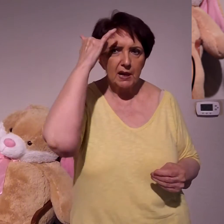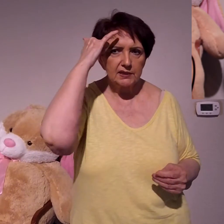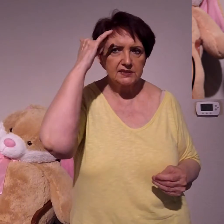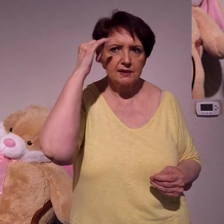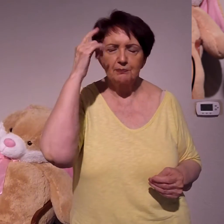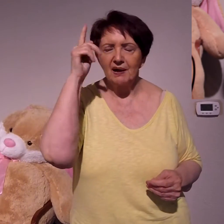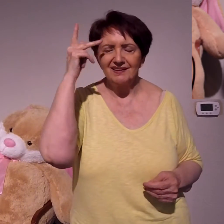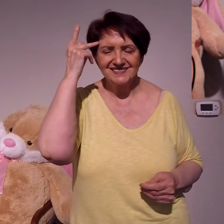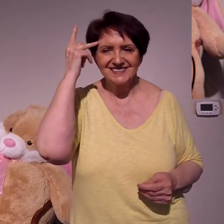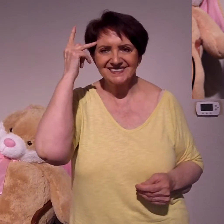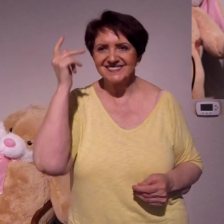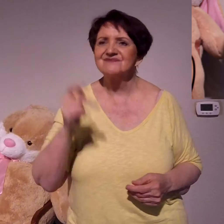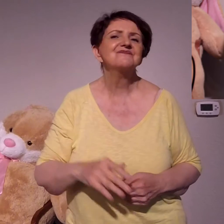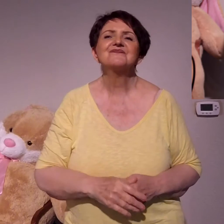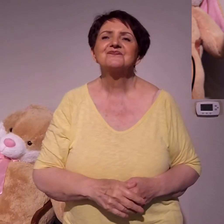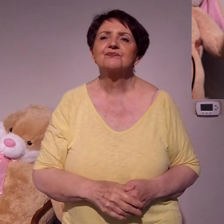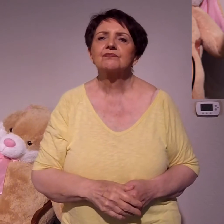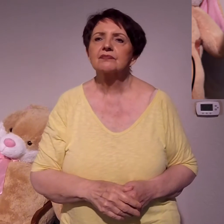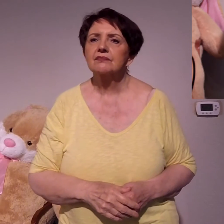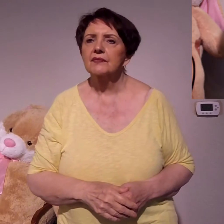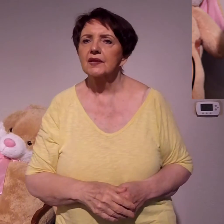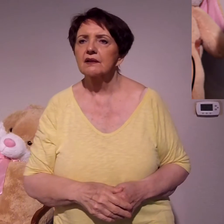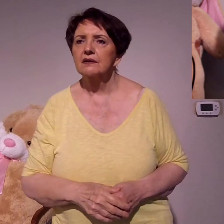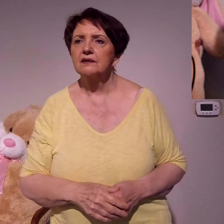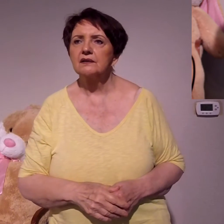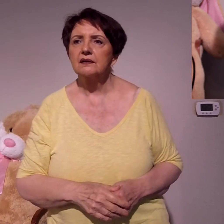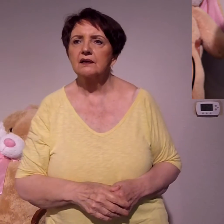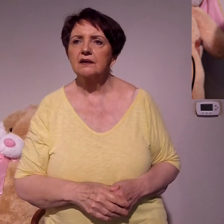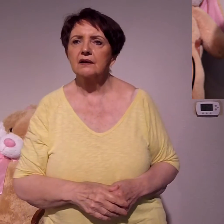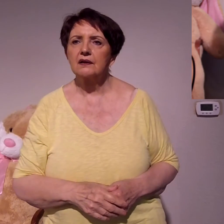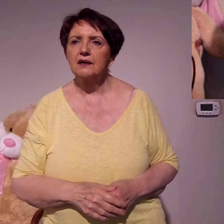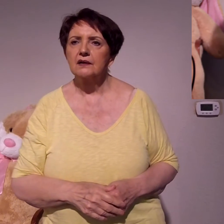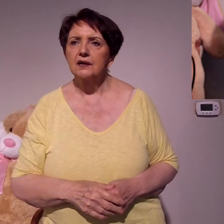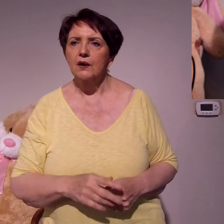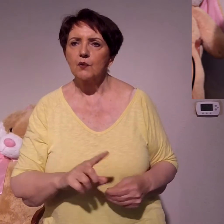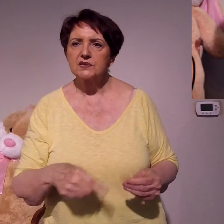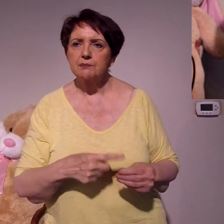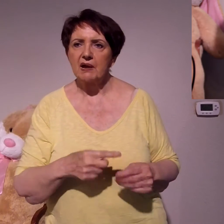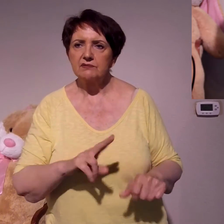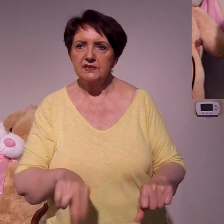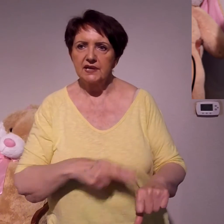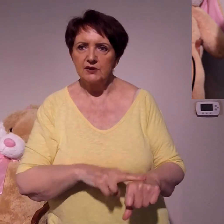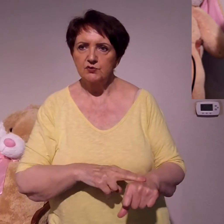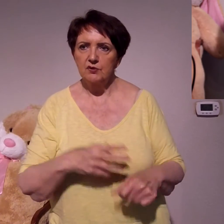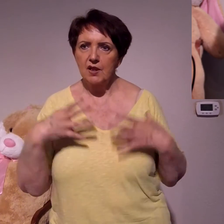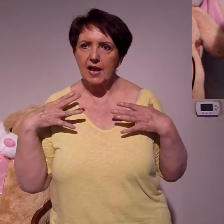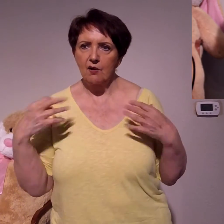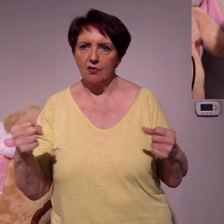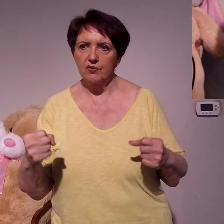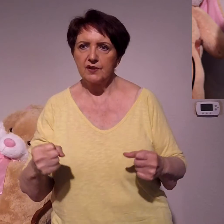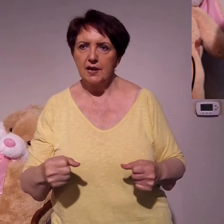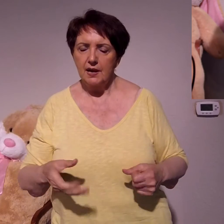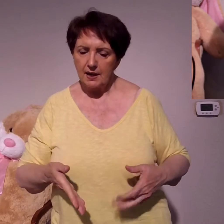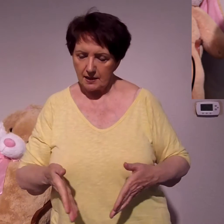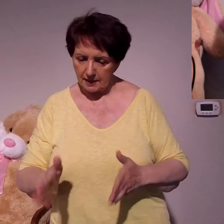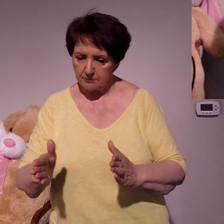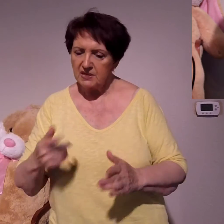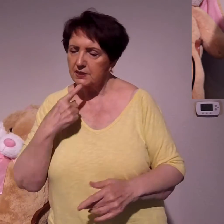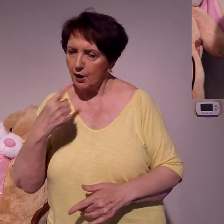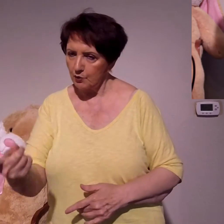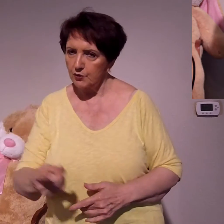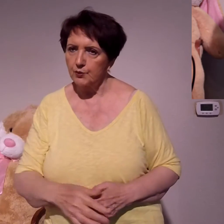being very polarized. Just let me tell you, and I'm right and you're wrong. But it